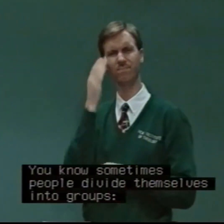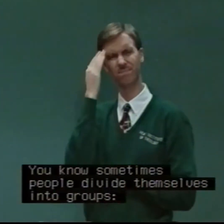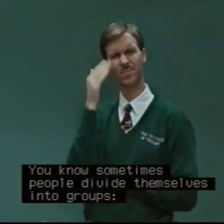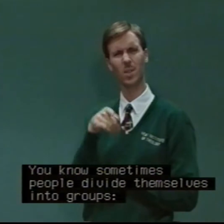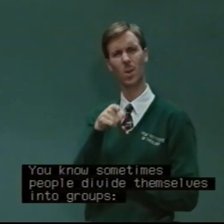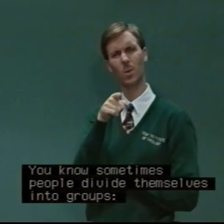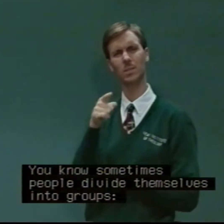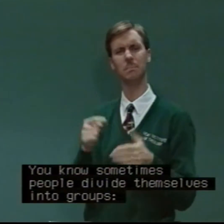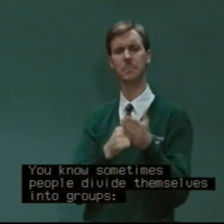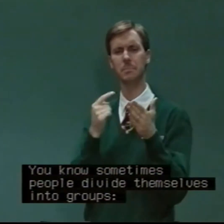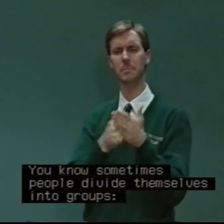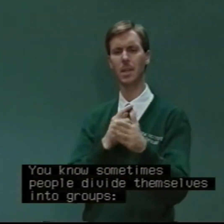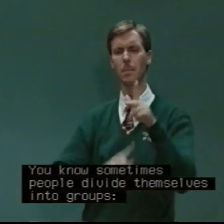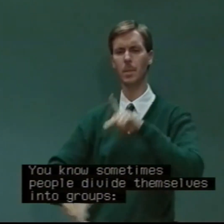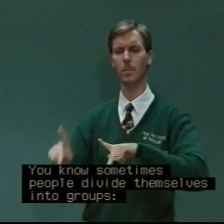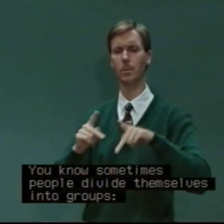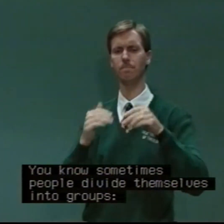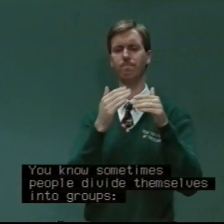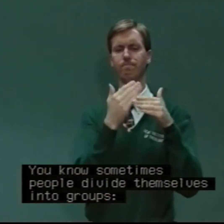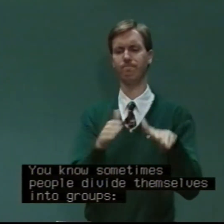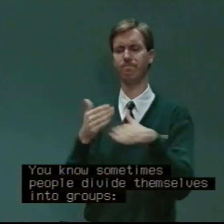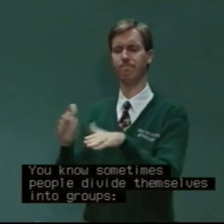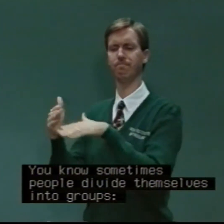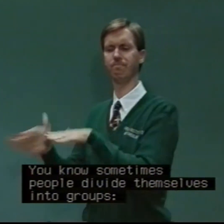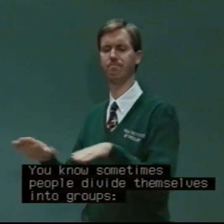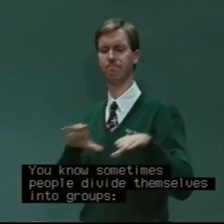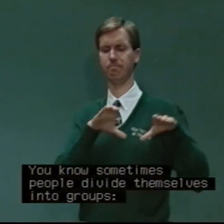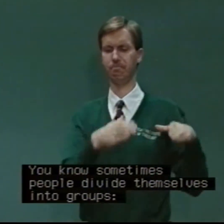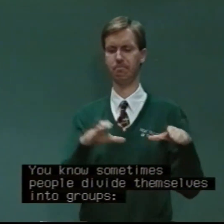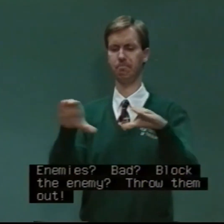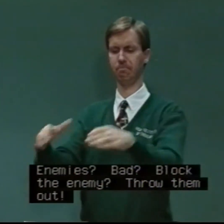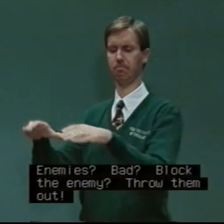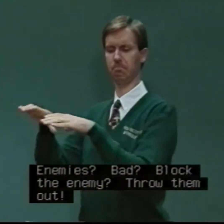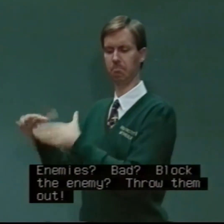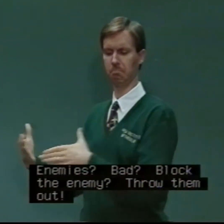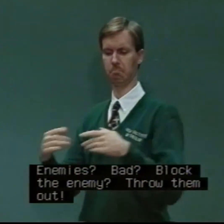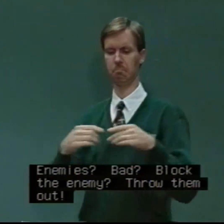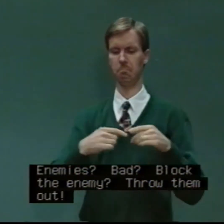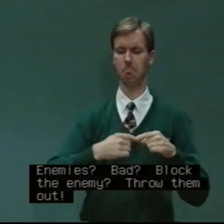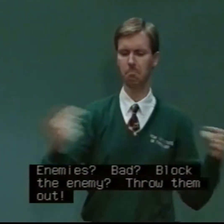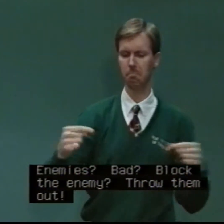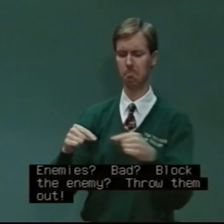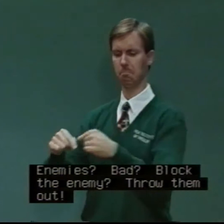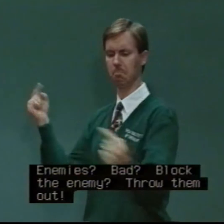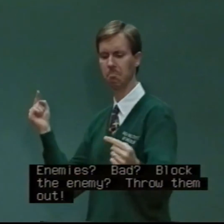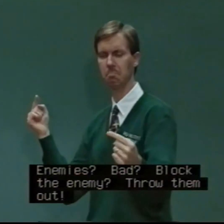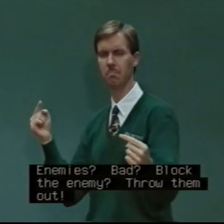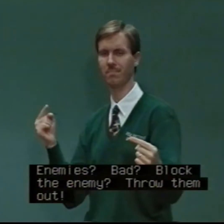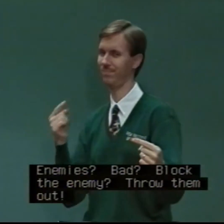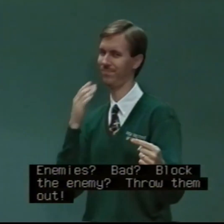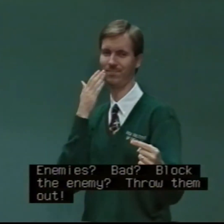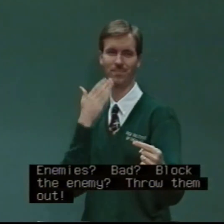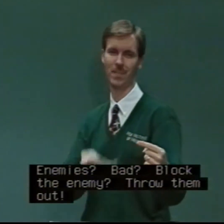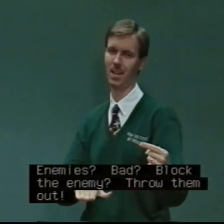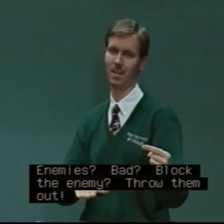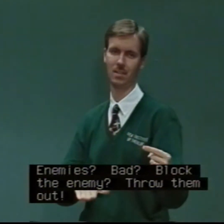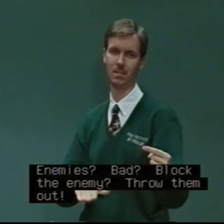You know sometimes people divide themselves into groups. Enemies, bad. Block the enemy.